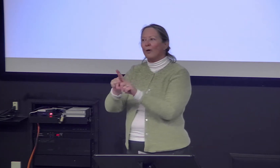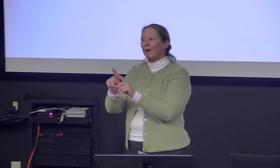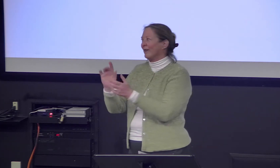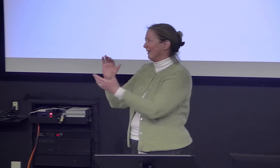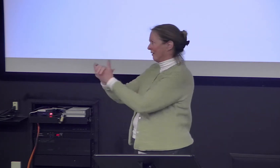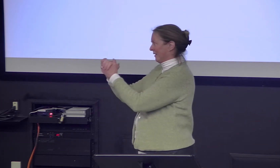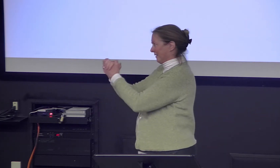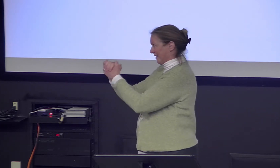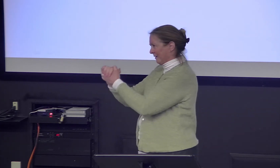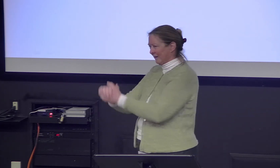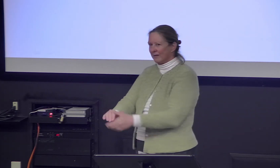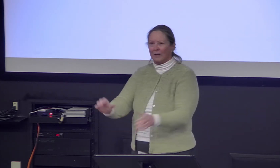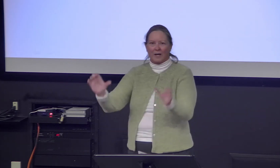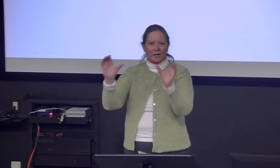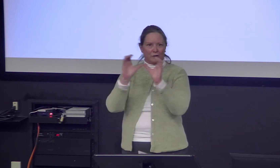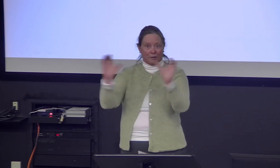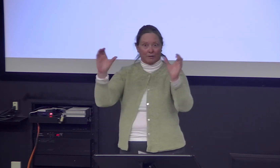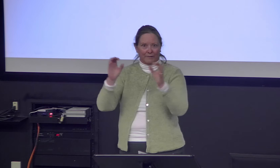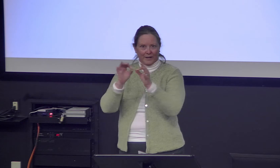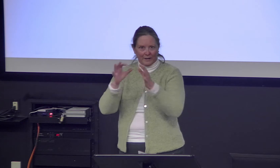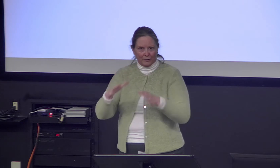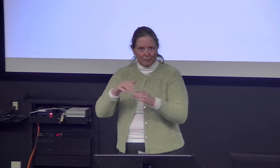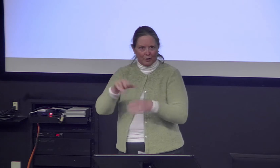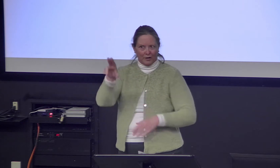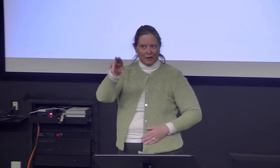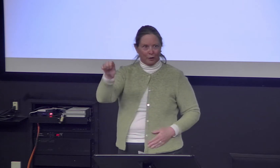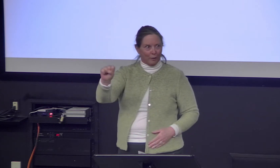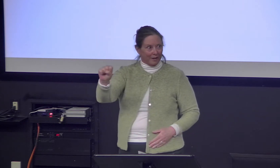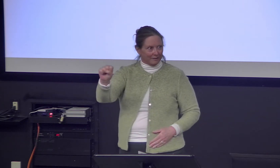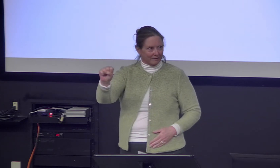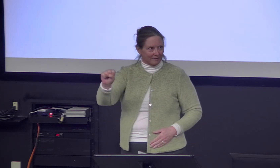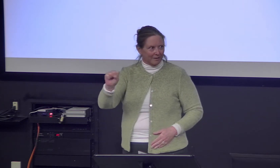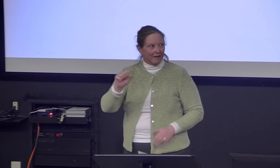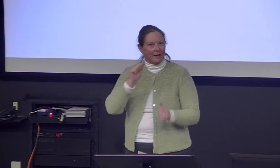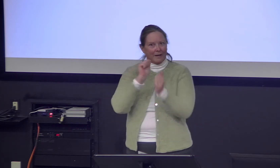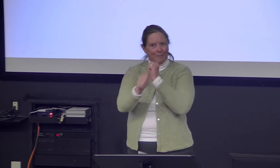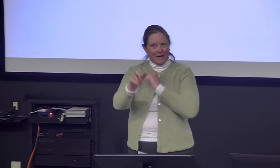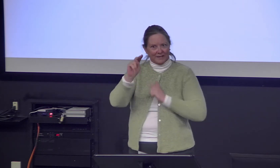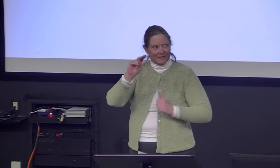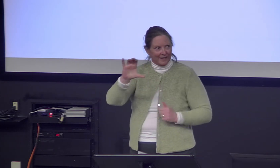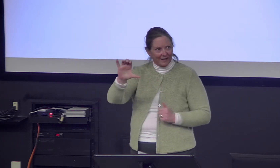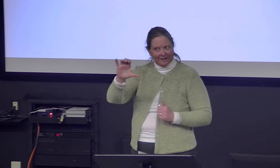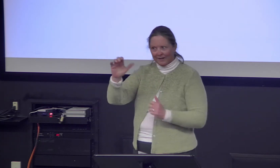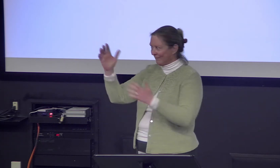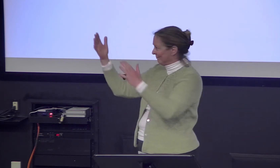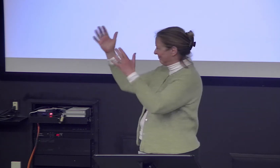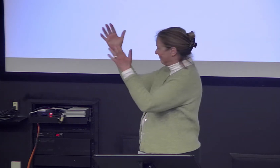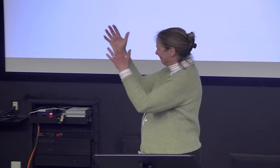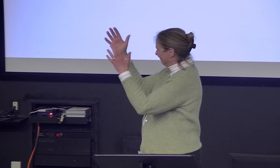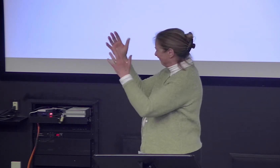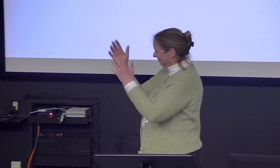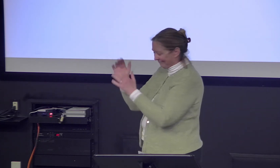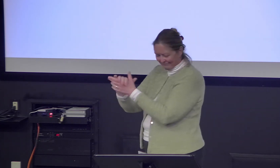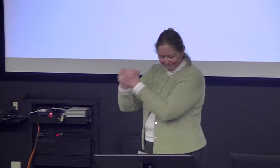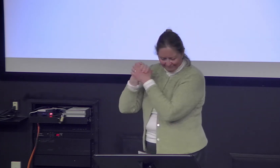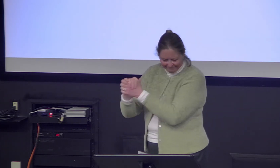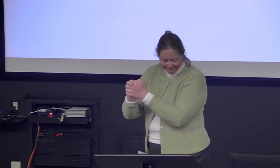and congratulations, and a certified interpreter in the United States. He passed the NIC test,